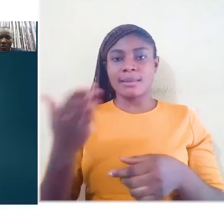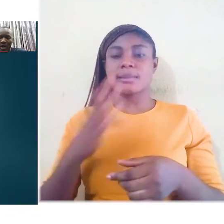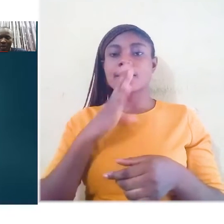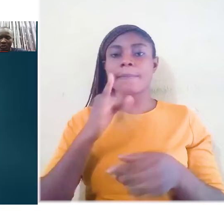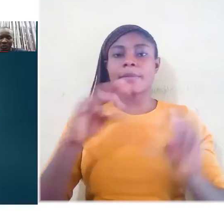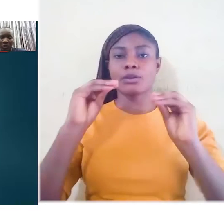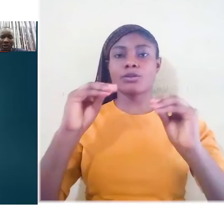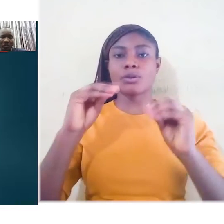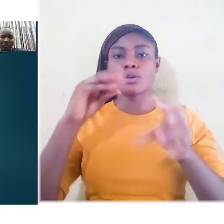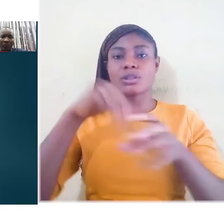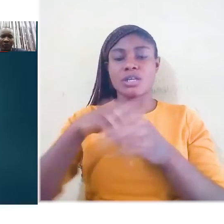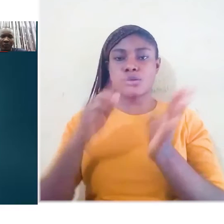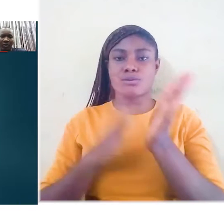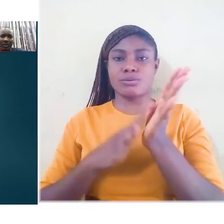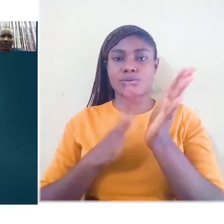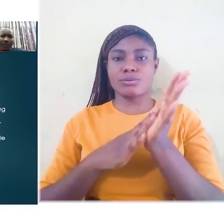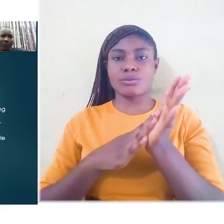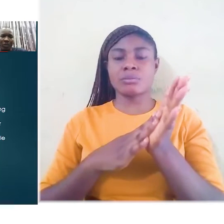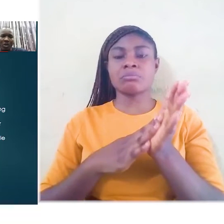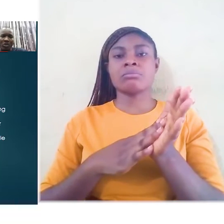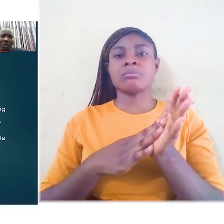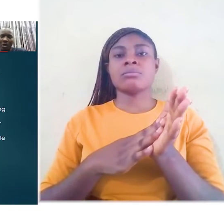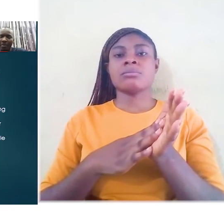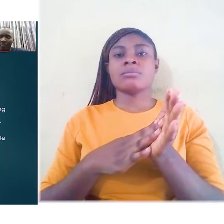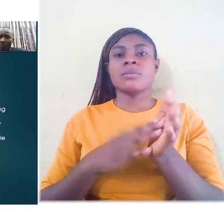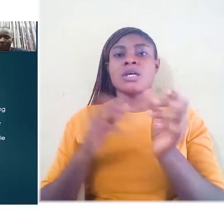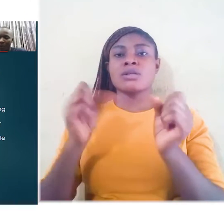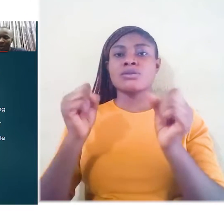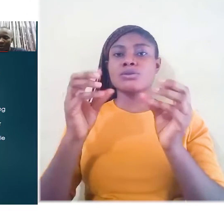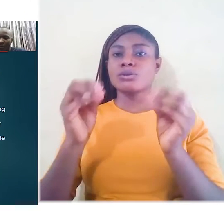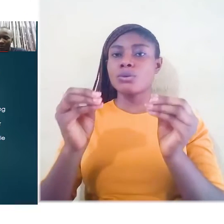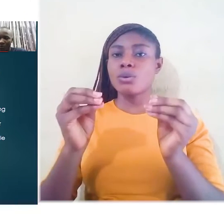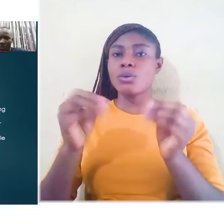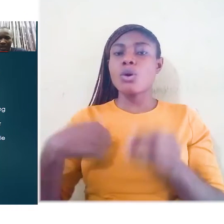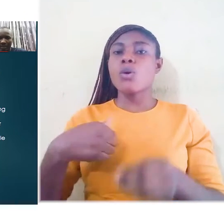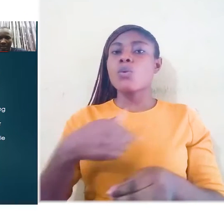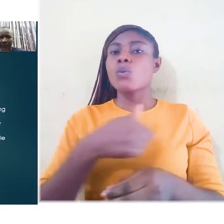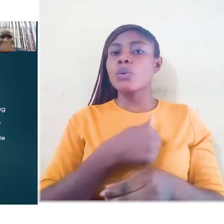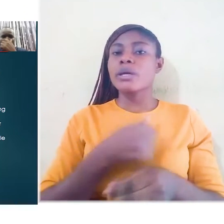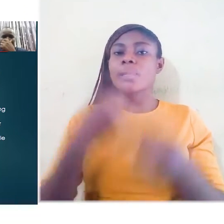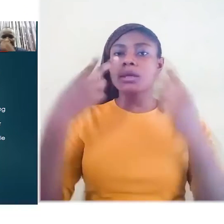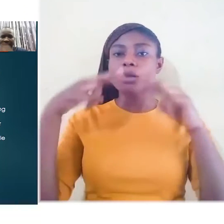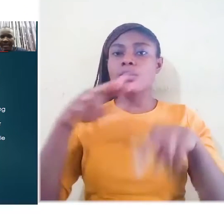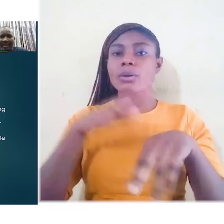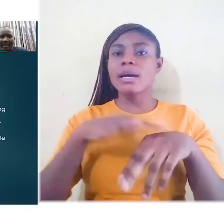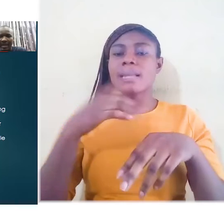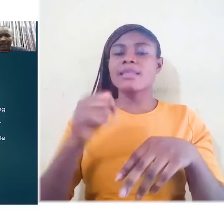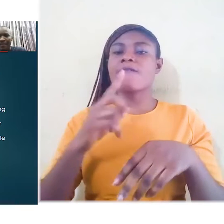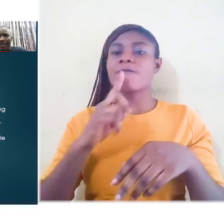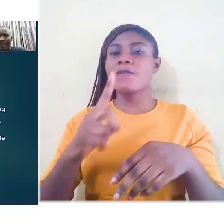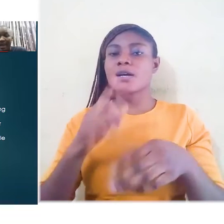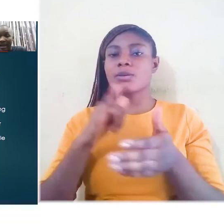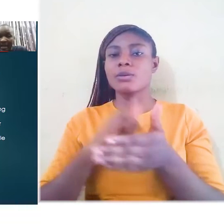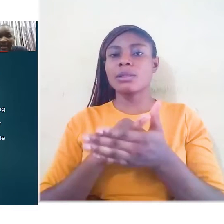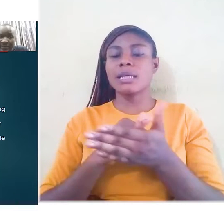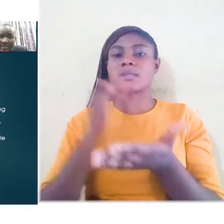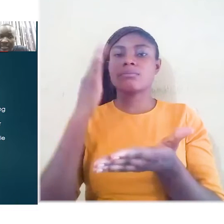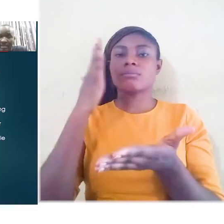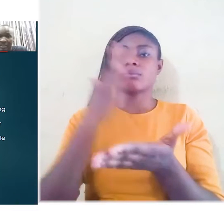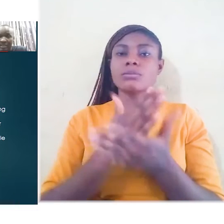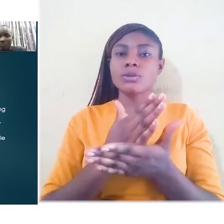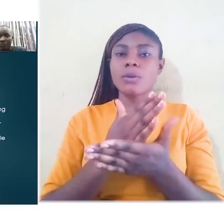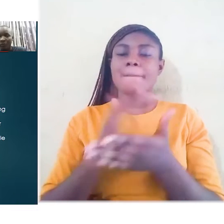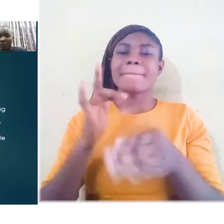in school and so on and so forth. So we look at the factors that hinder early